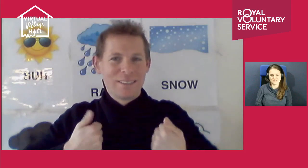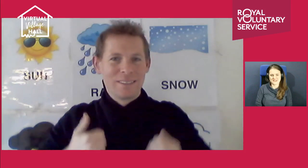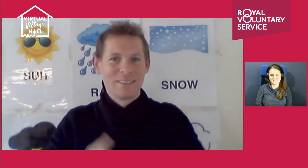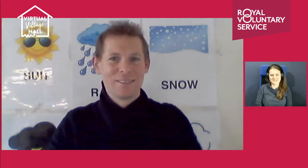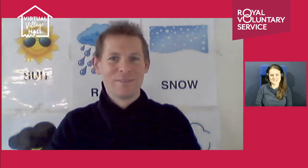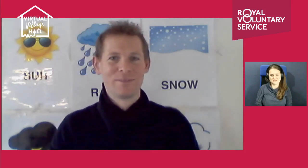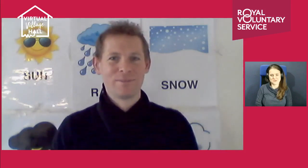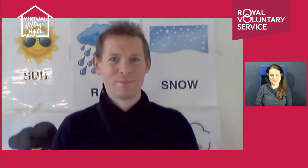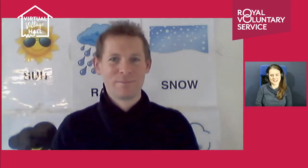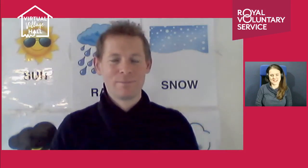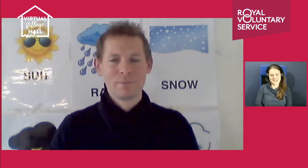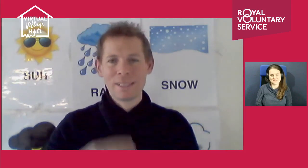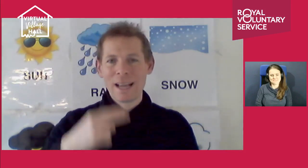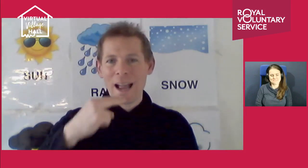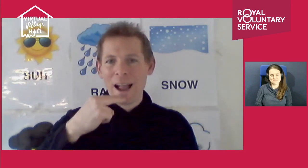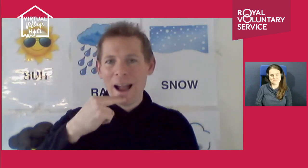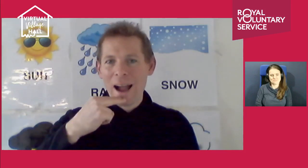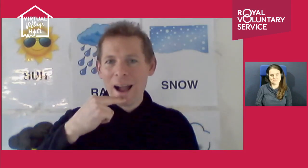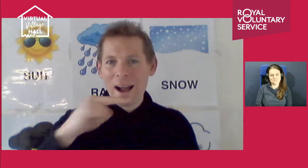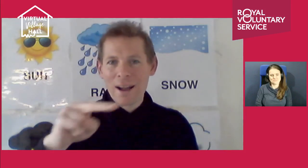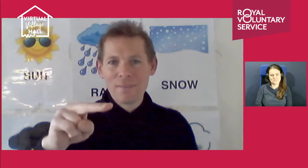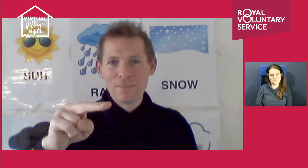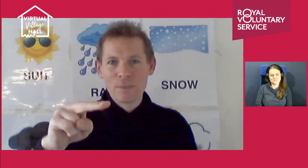or in Northern Ireland, morning,